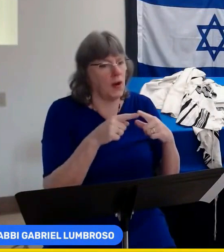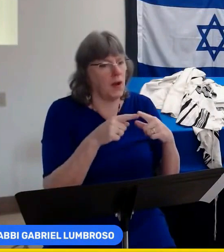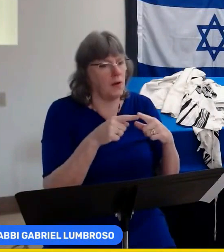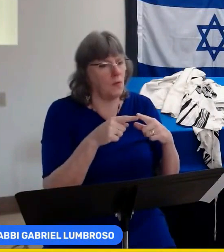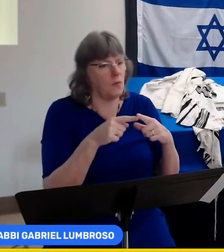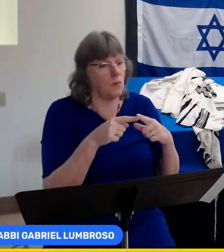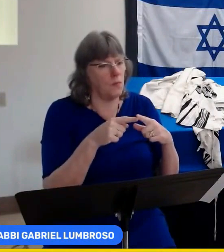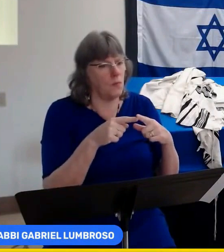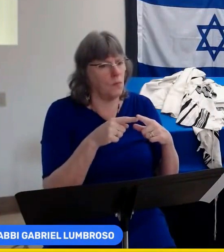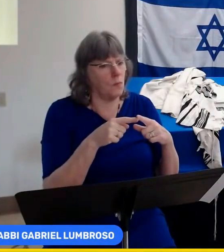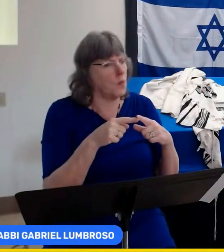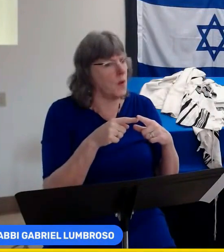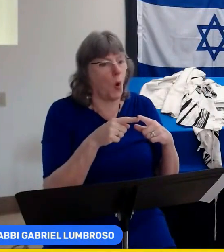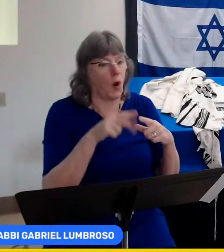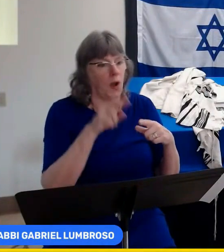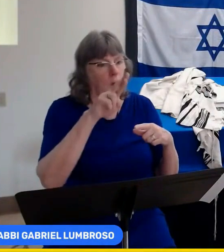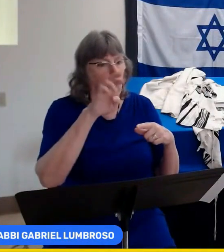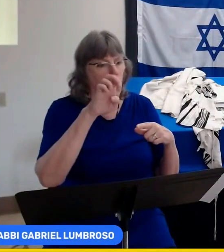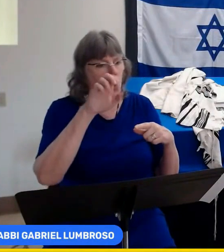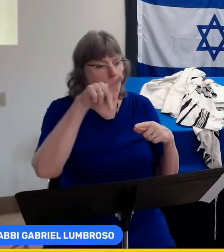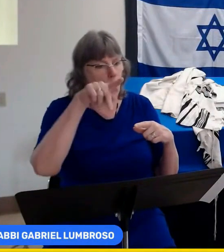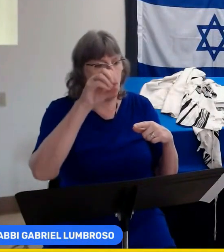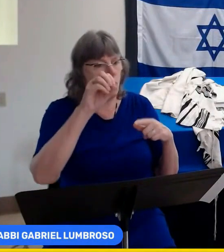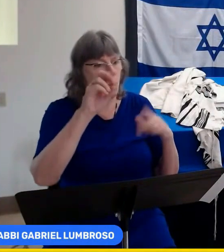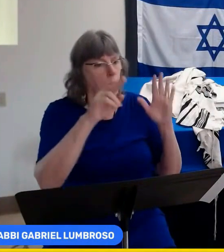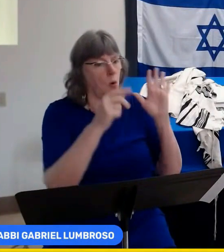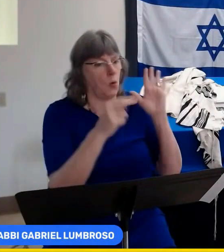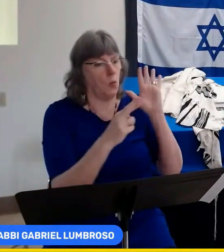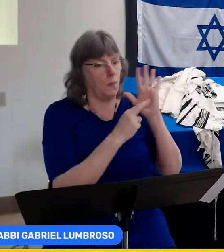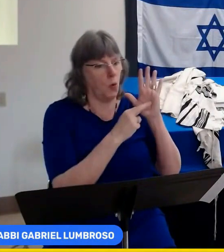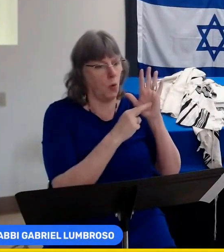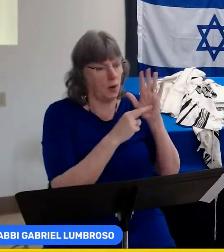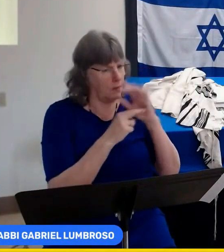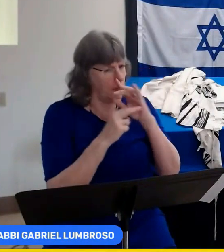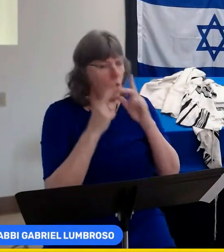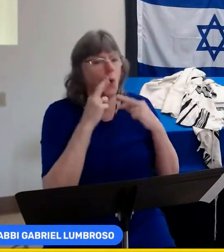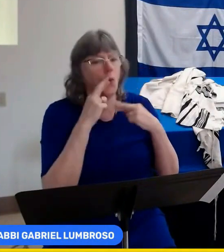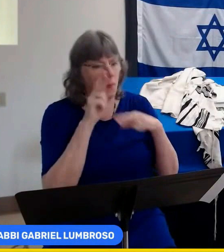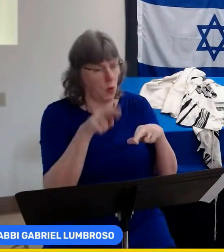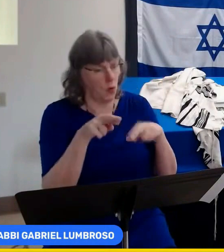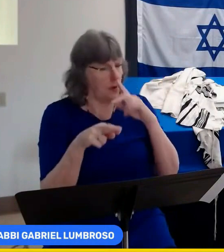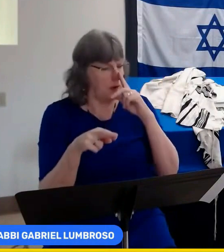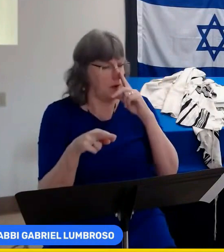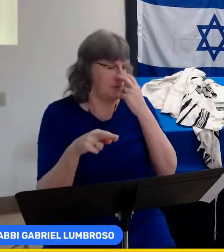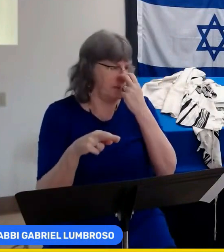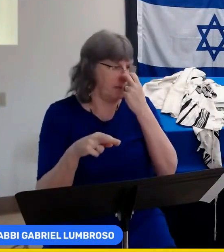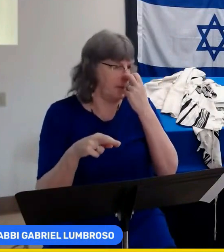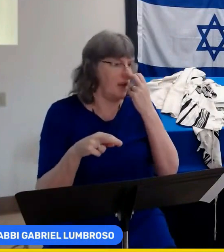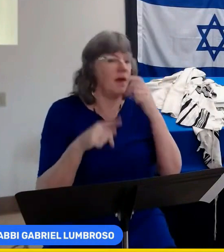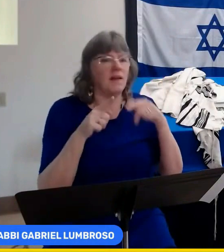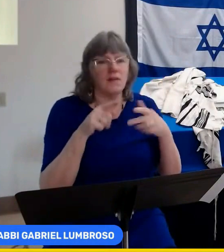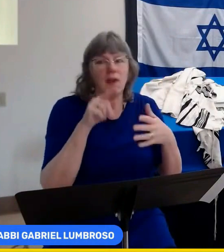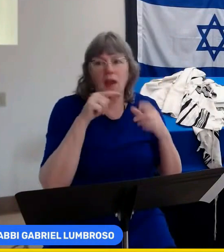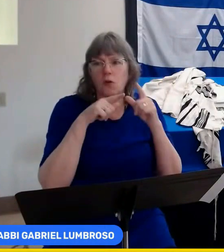There was about 16 countries. And I was in Thailand, supposed to find an embassy, consulate, everyone.